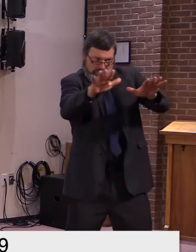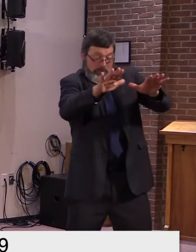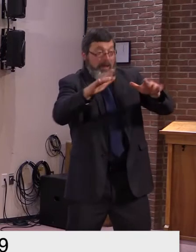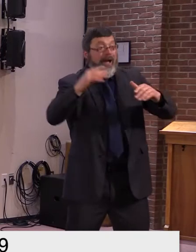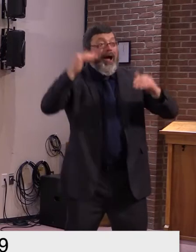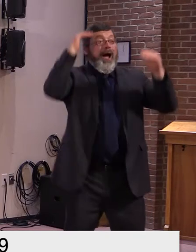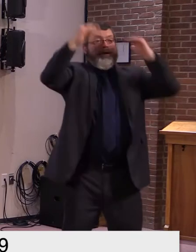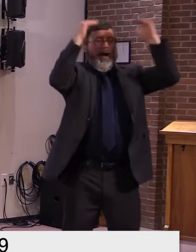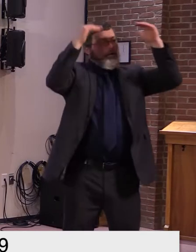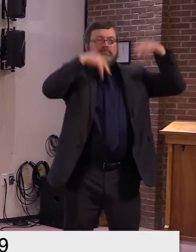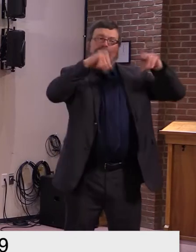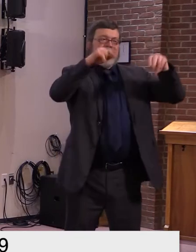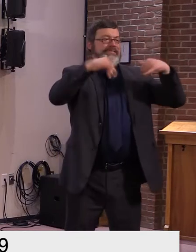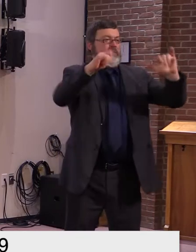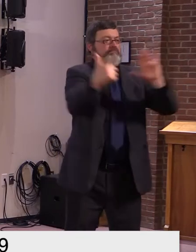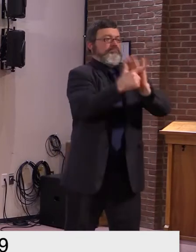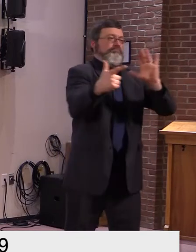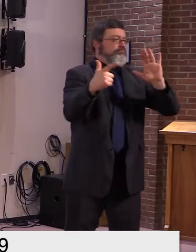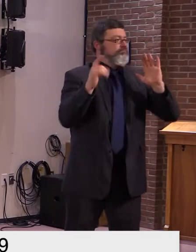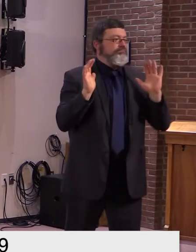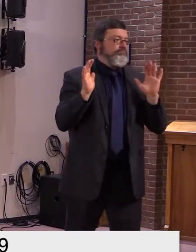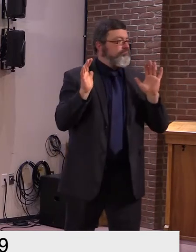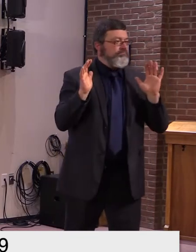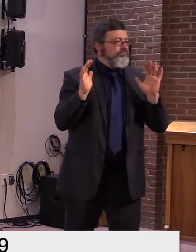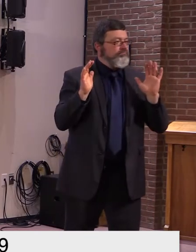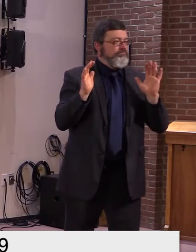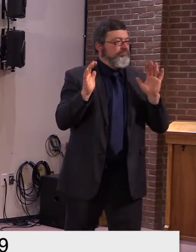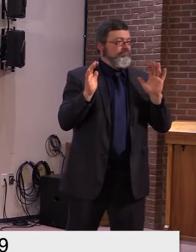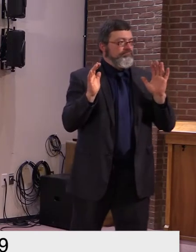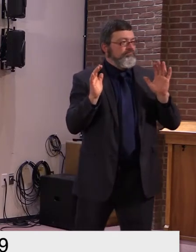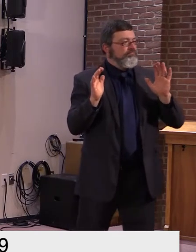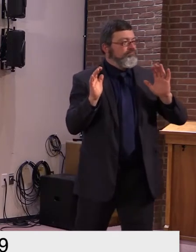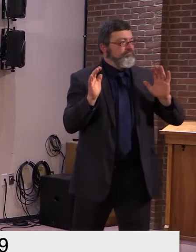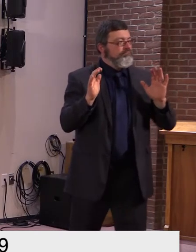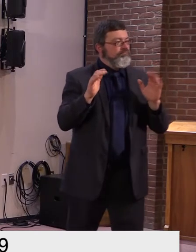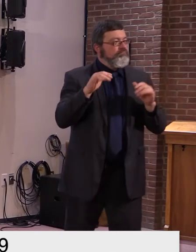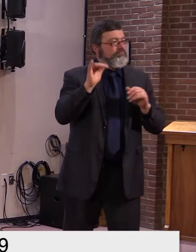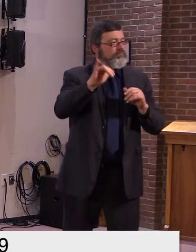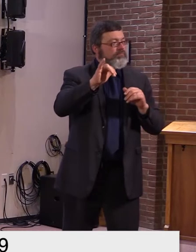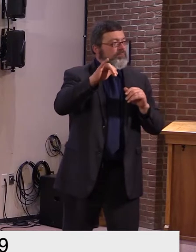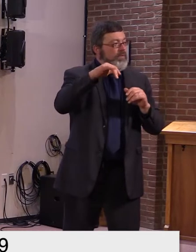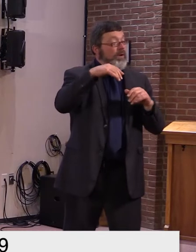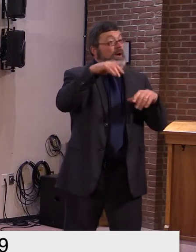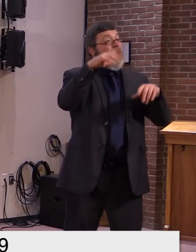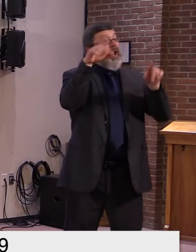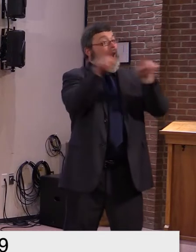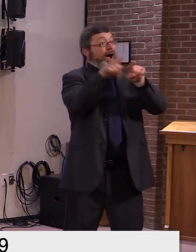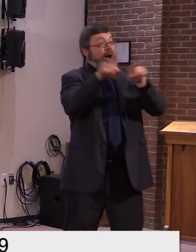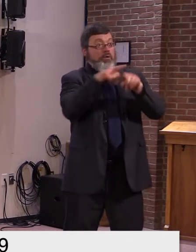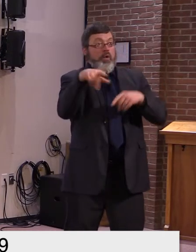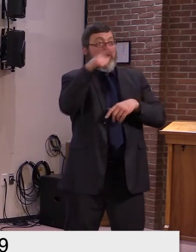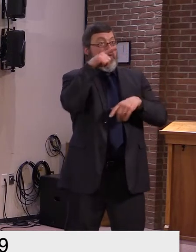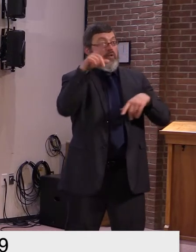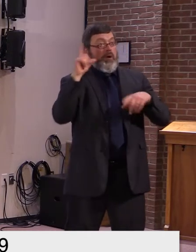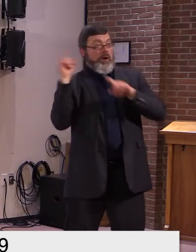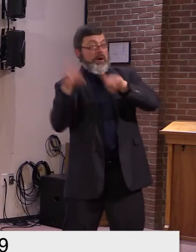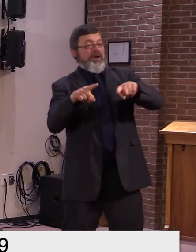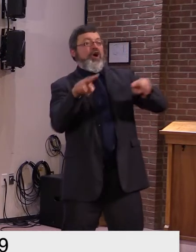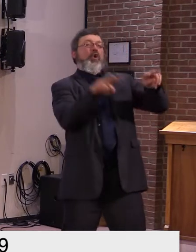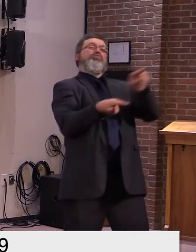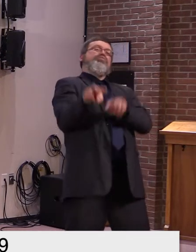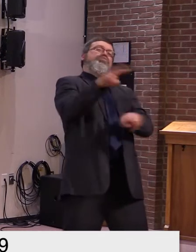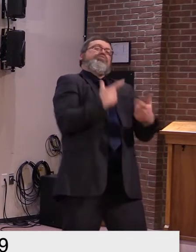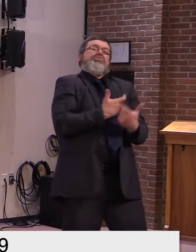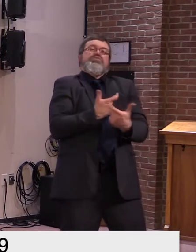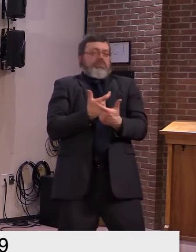work Vermonters have done to level out our number of cases and to start to see a decrease, and I believe these are the right steps at